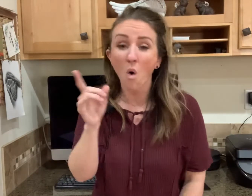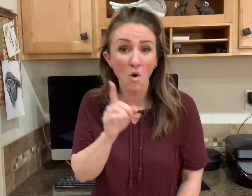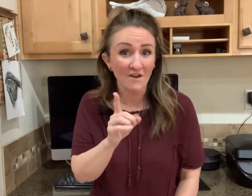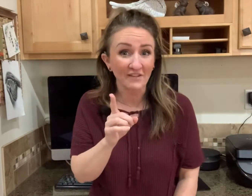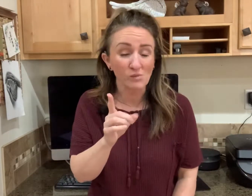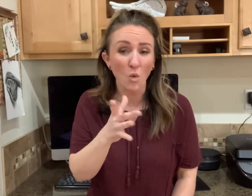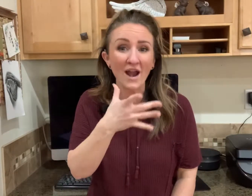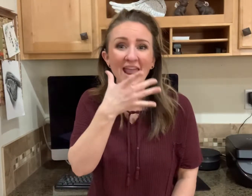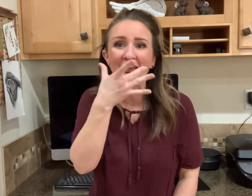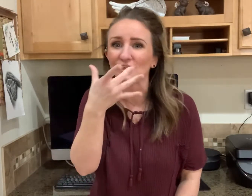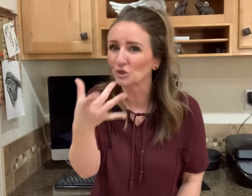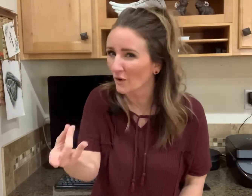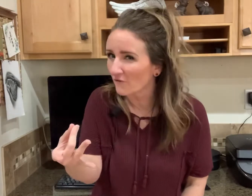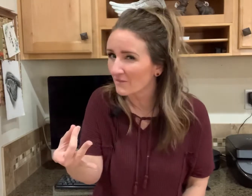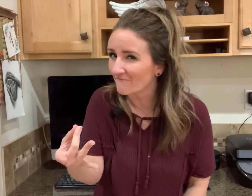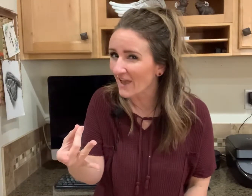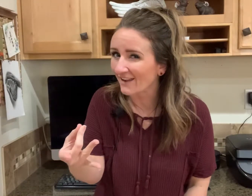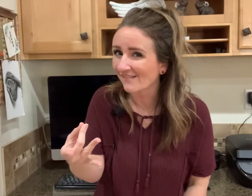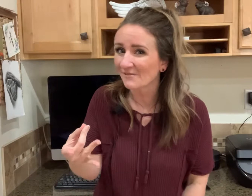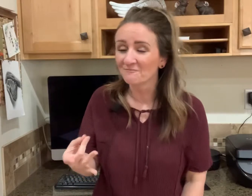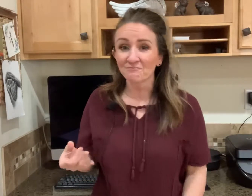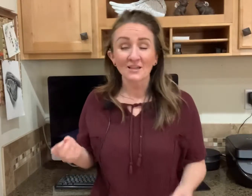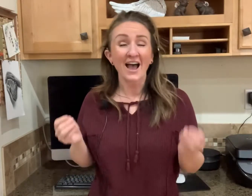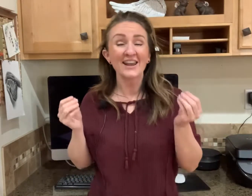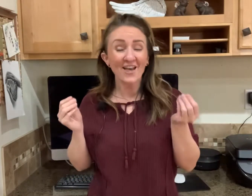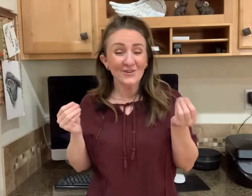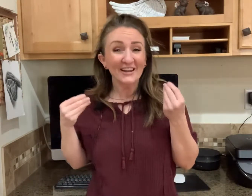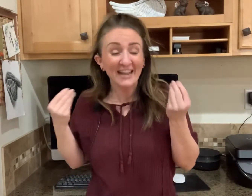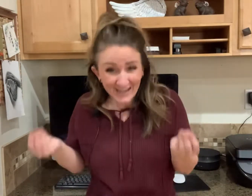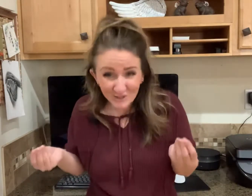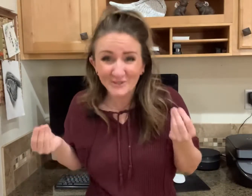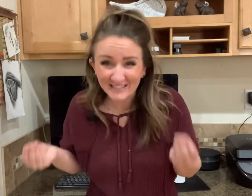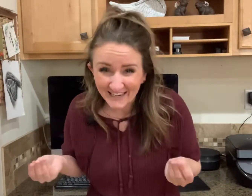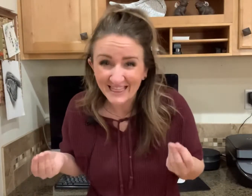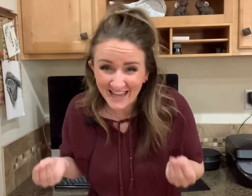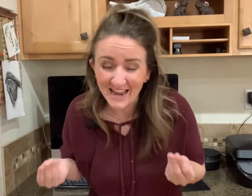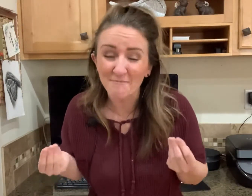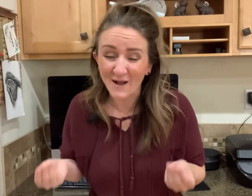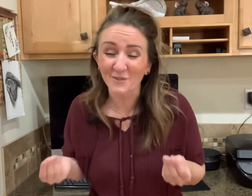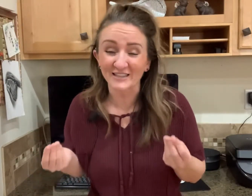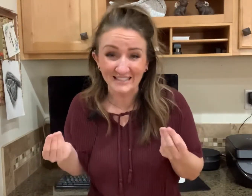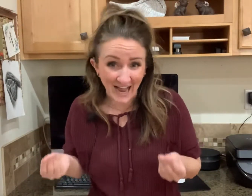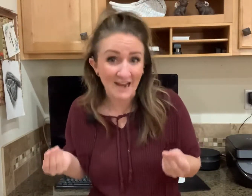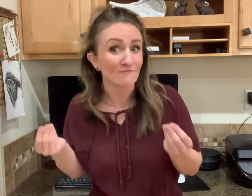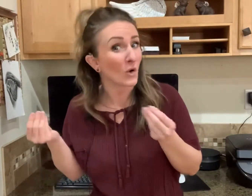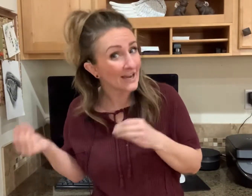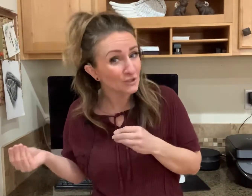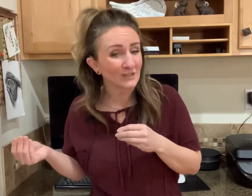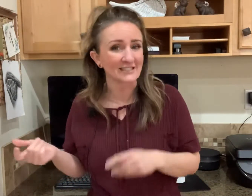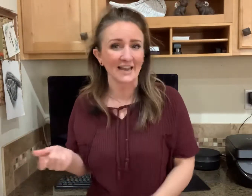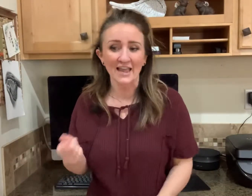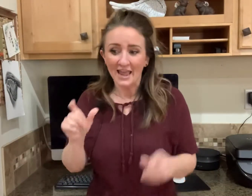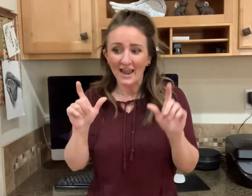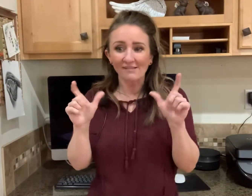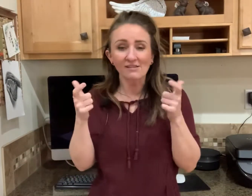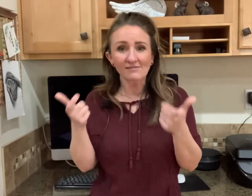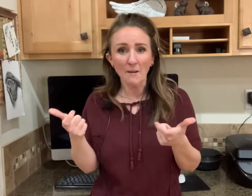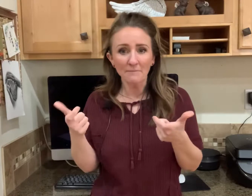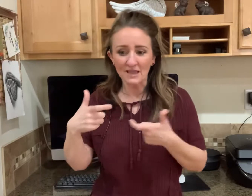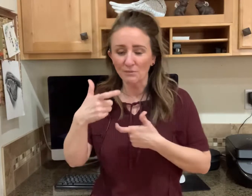if it's one hand, do it from the face. Another interesting thing about the sign for interesting is some people do